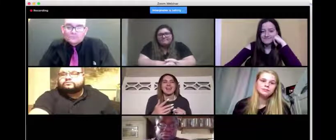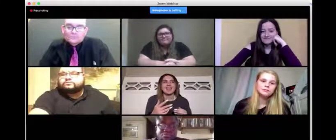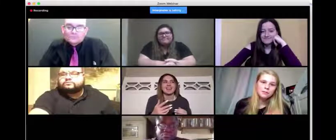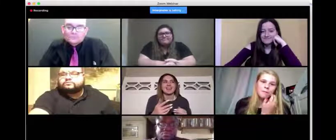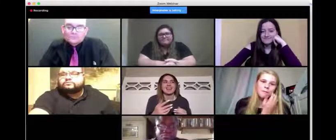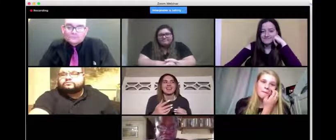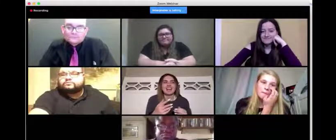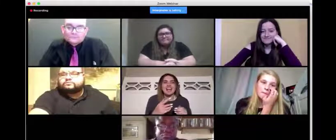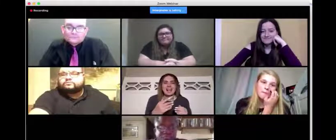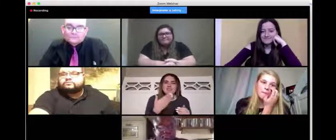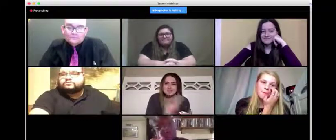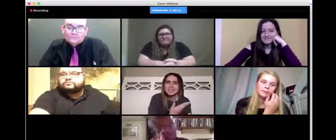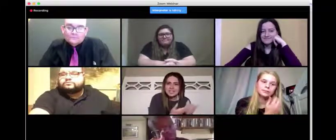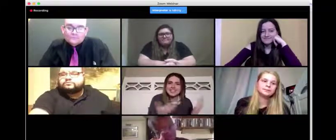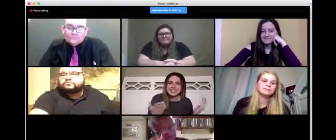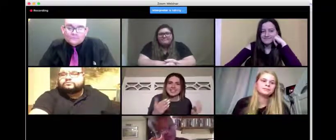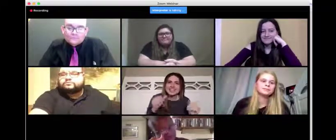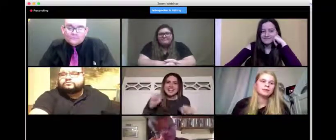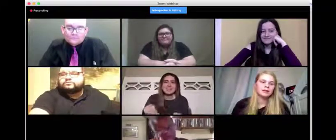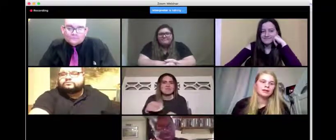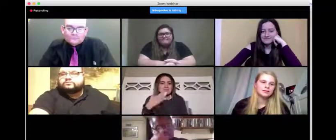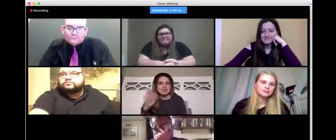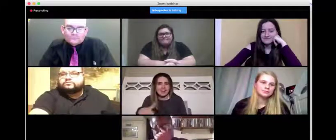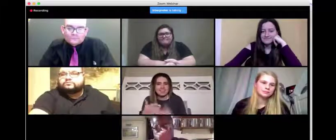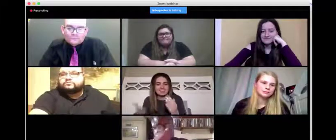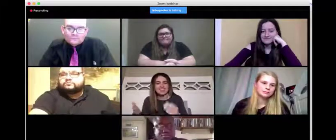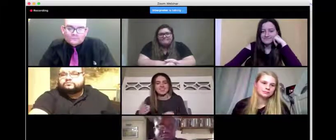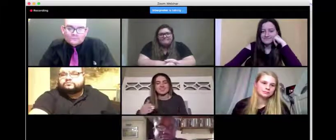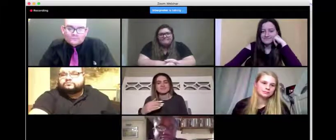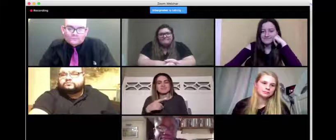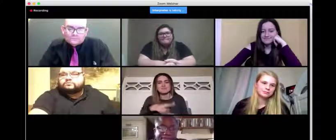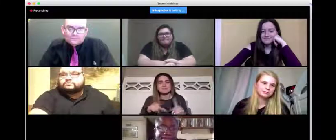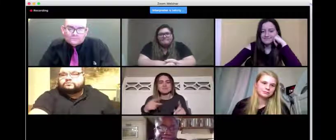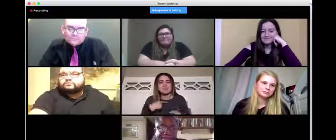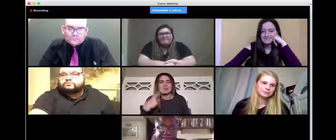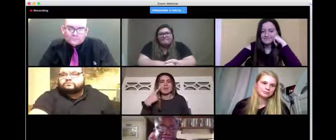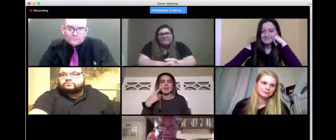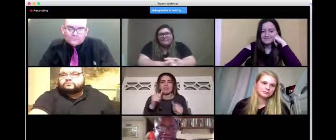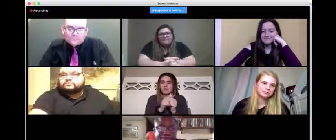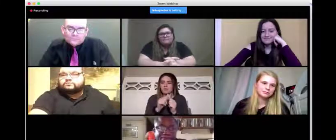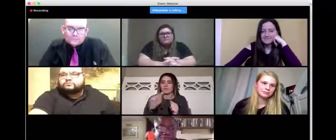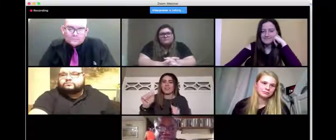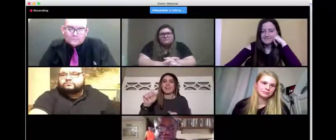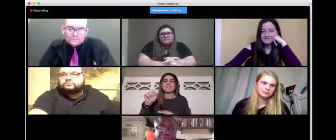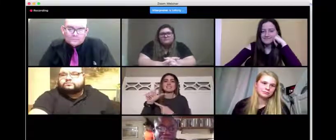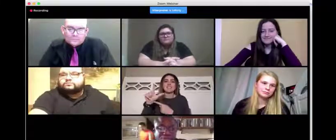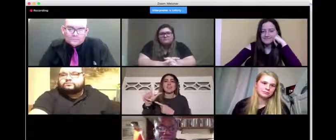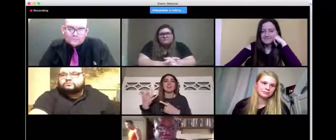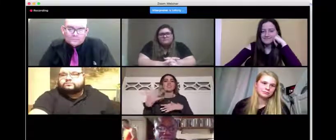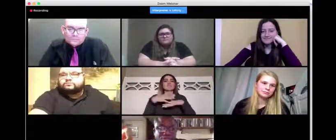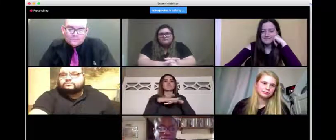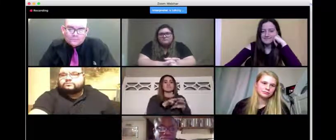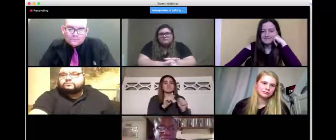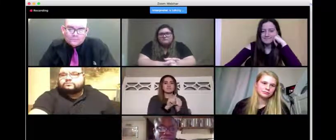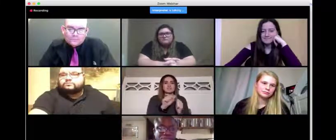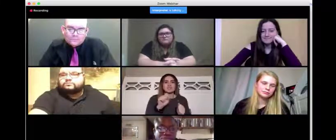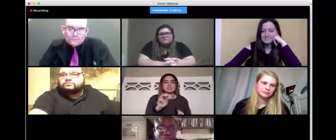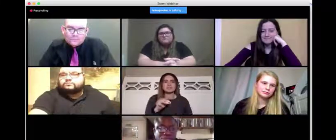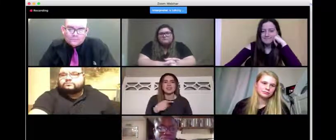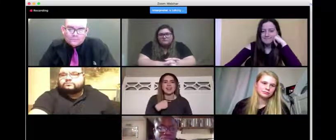well. As far as being an ASL and merging in with social media, we're all so close,